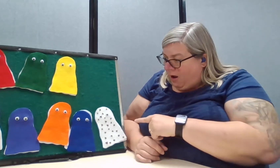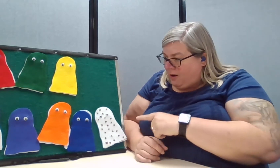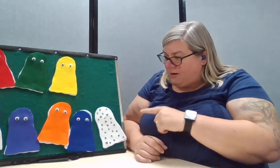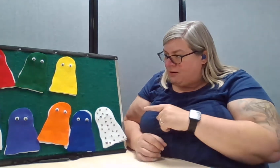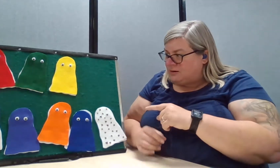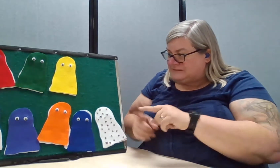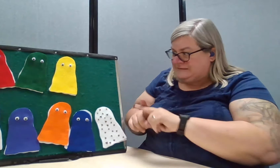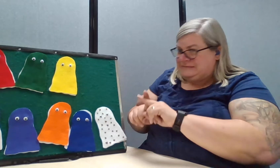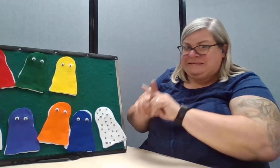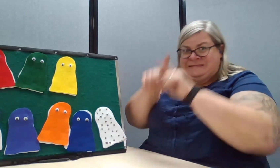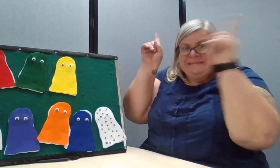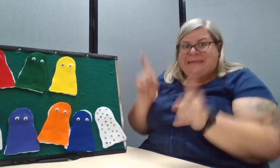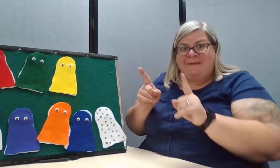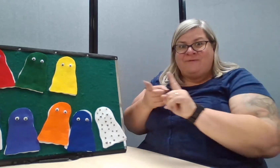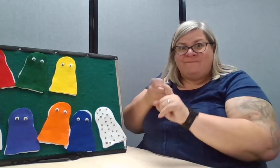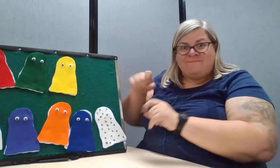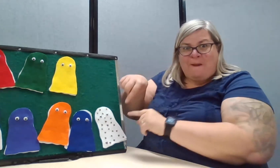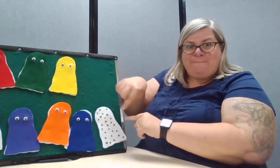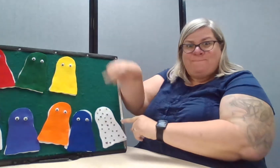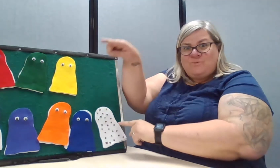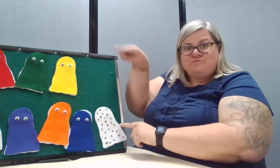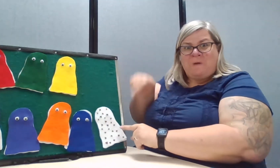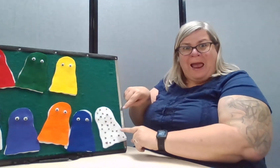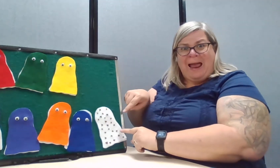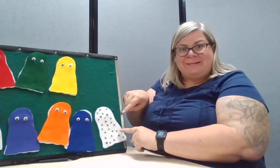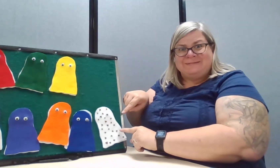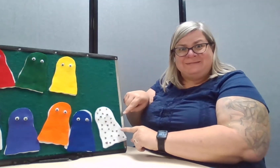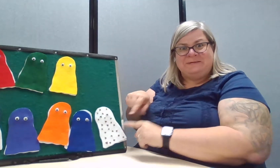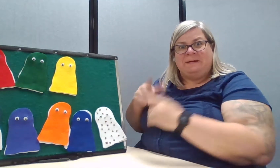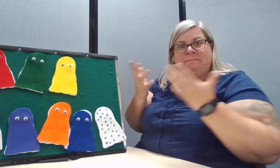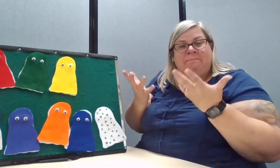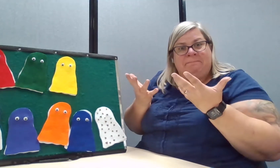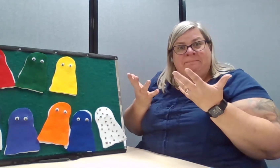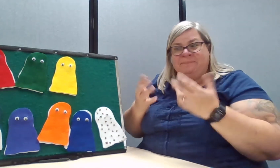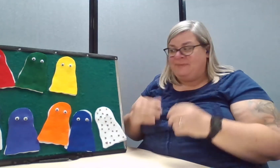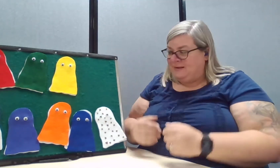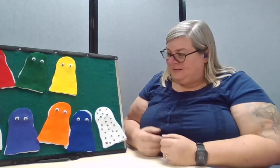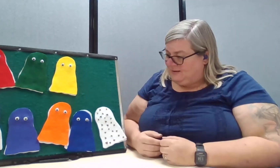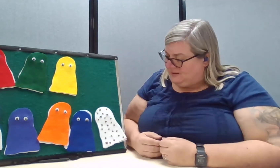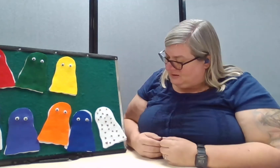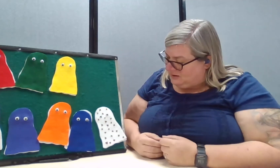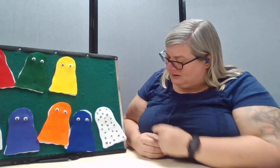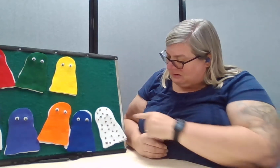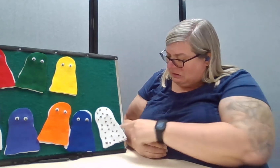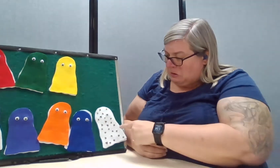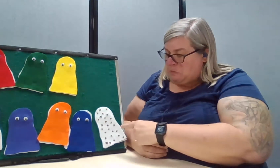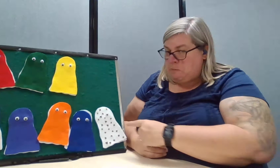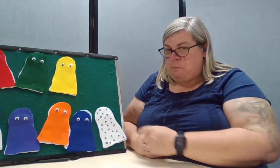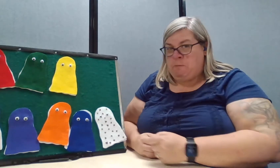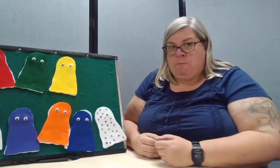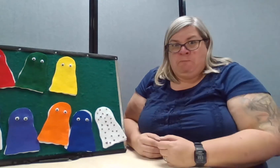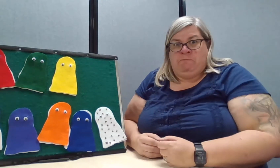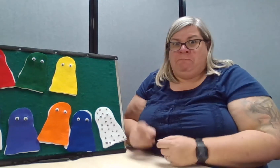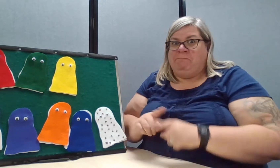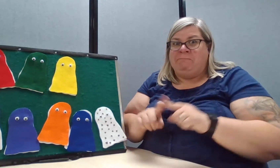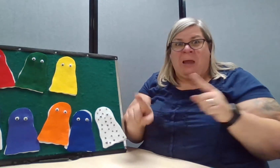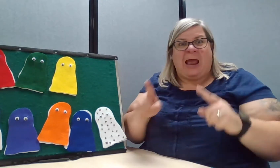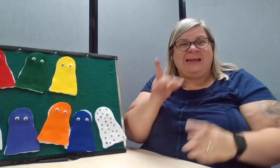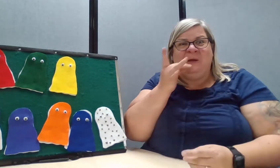with brown little spots. So little ghost number 8 was different from all of the other little